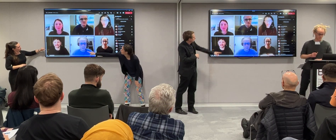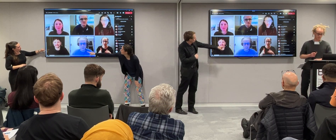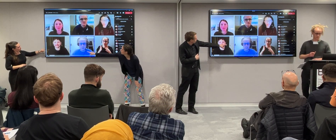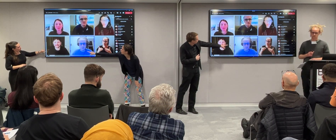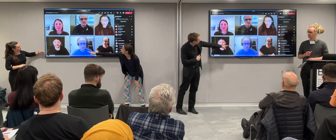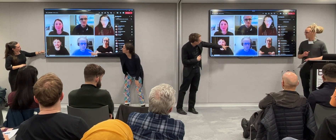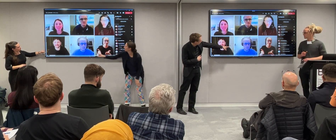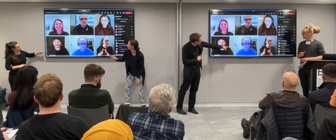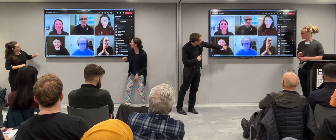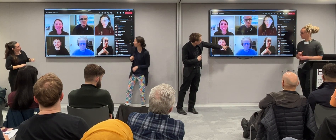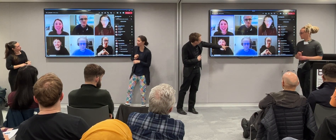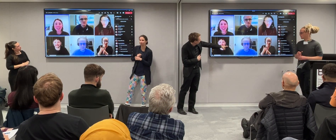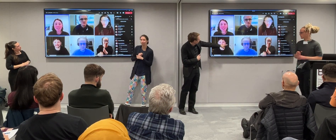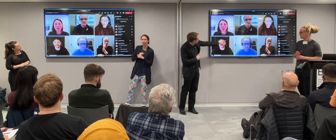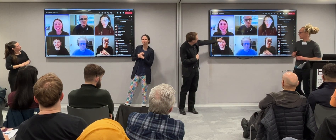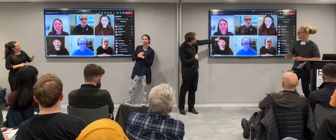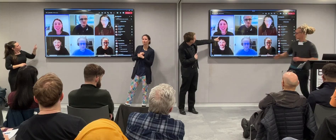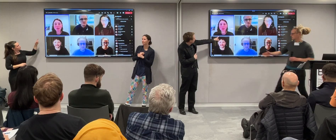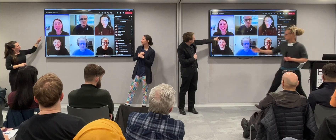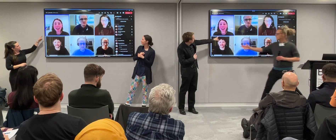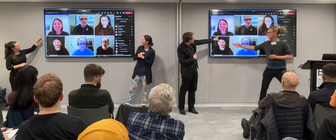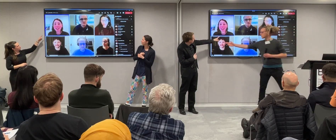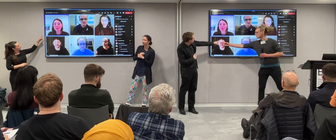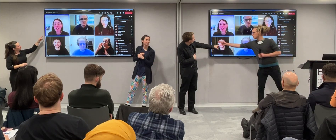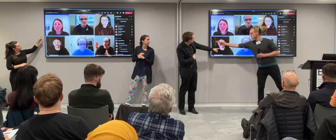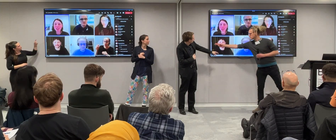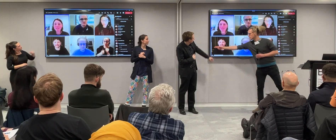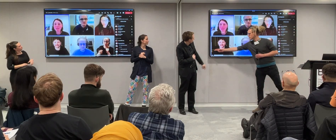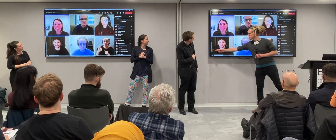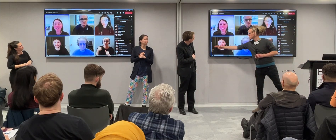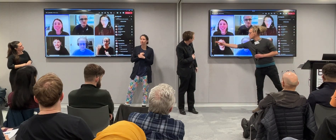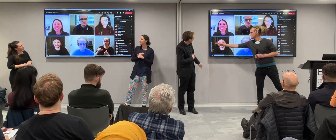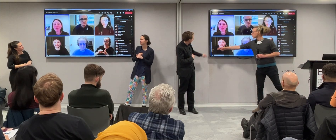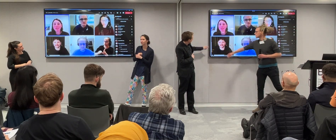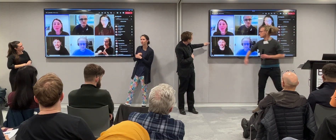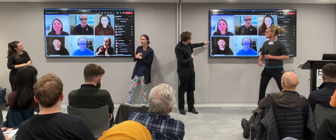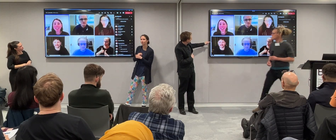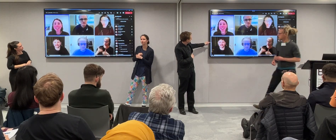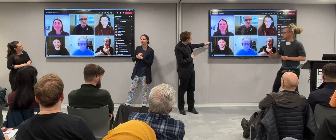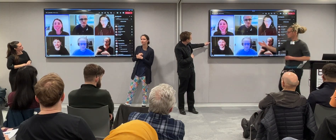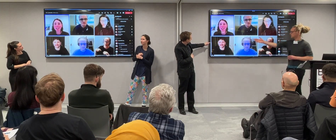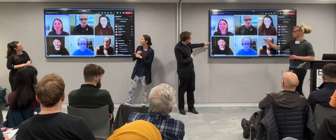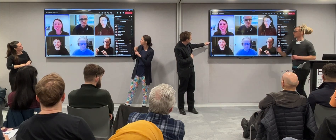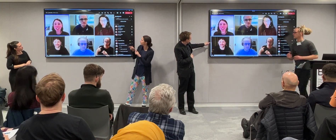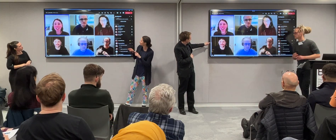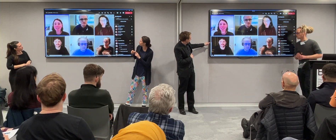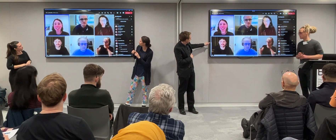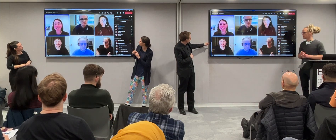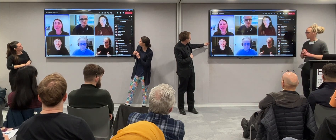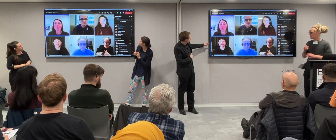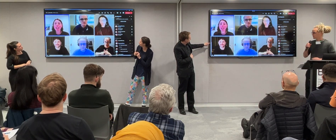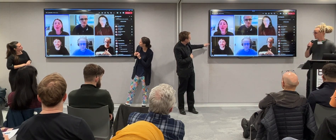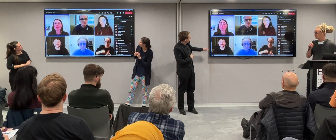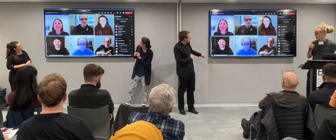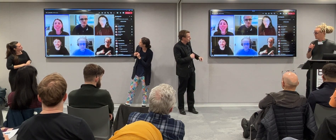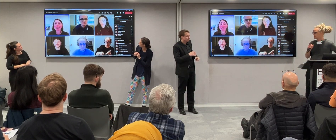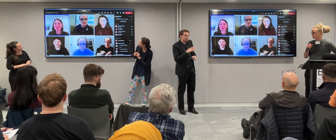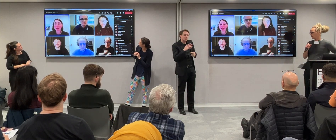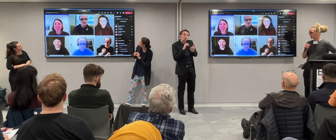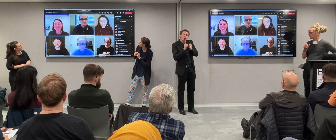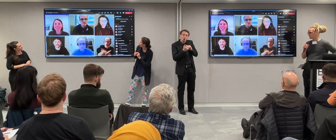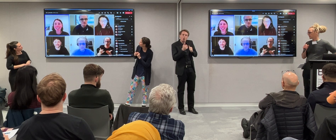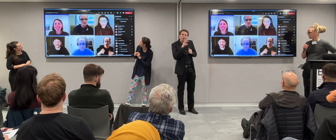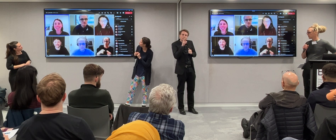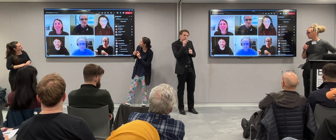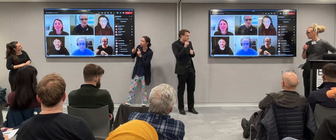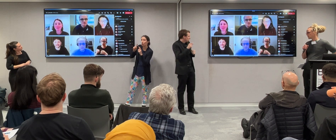and to the activation of the model here on this side when here my colleague Toby is